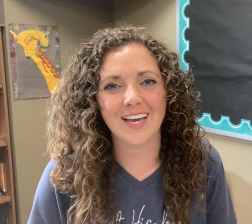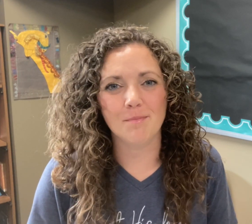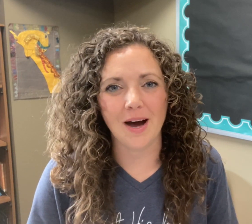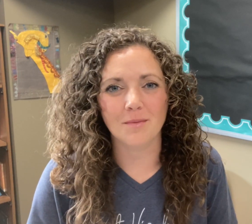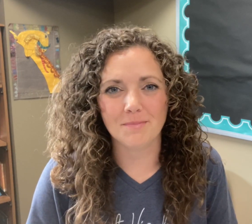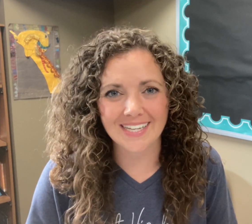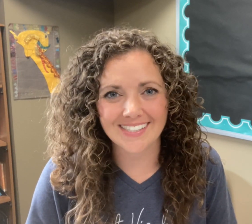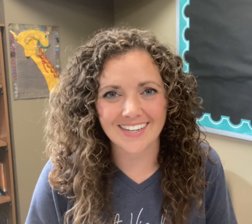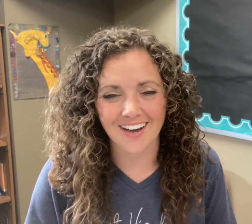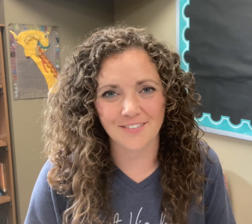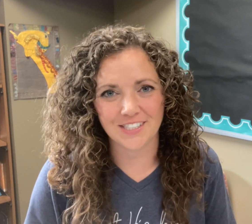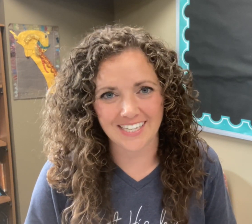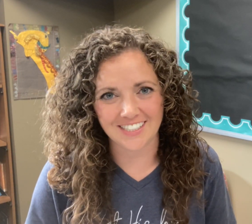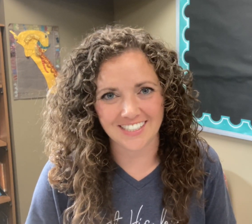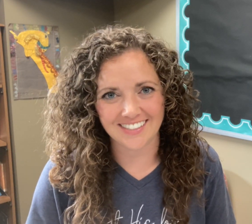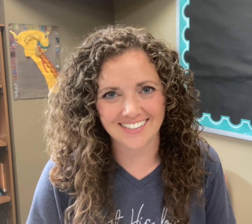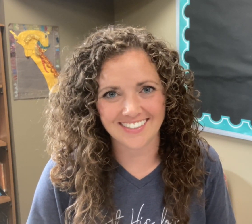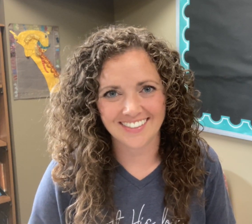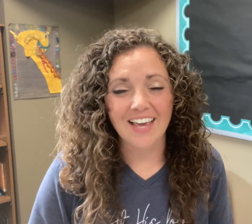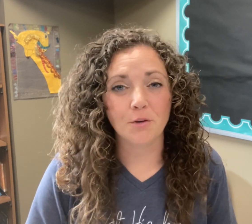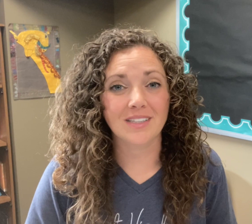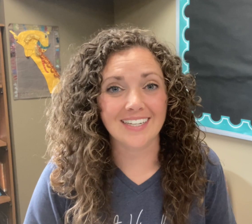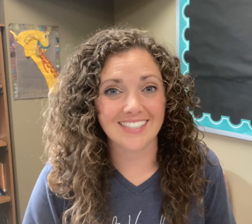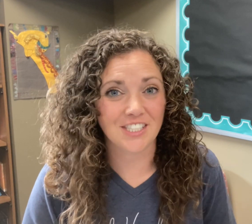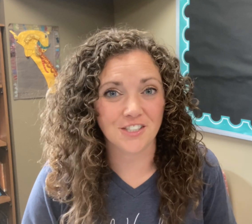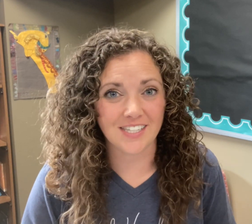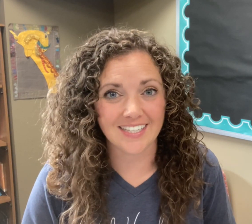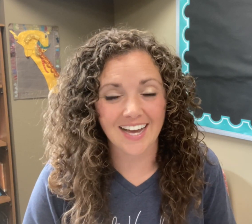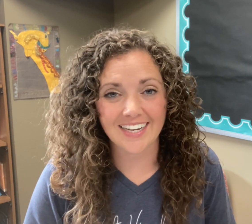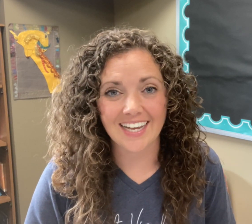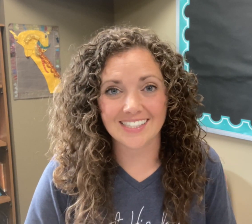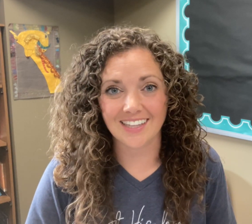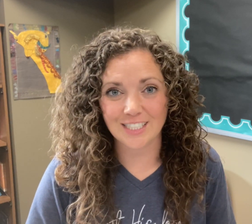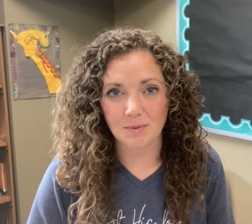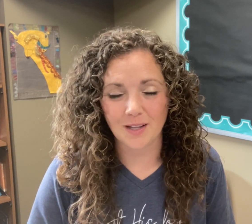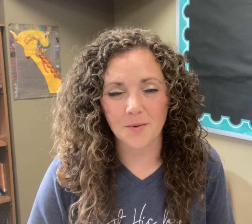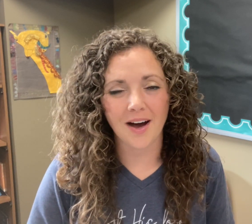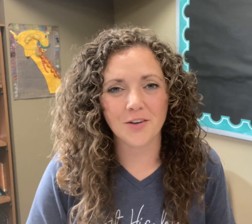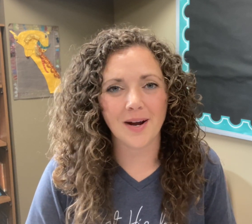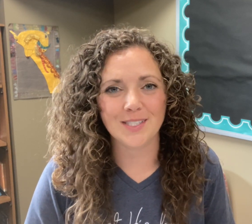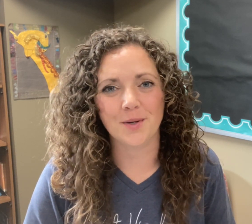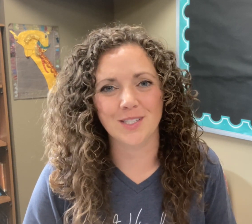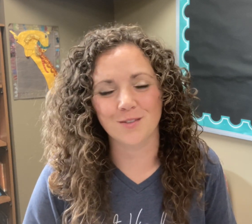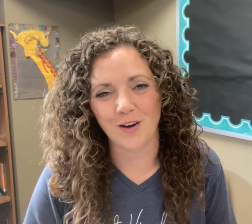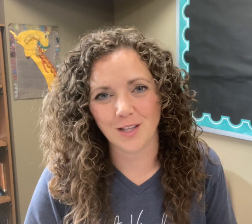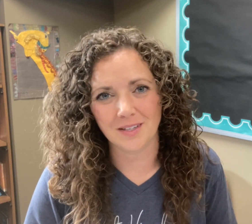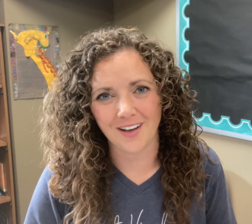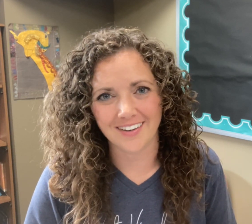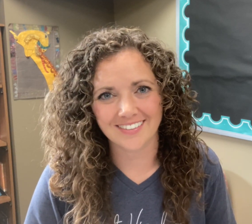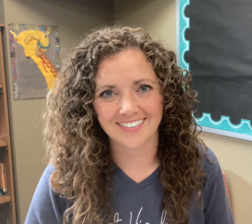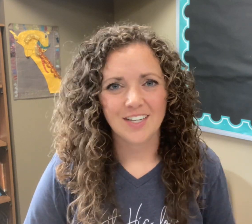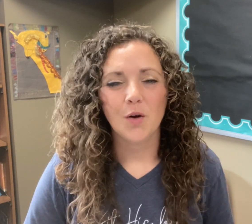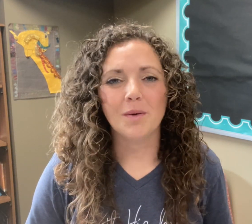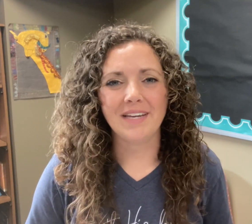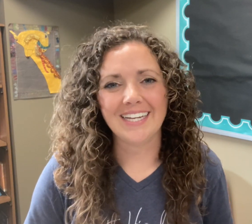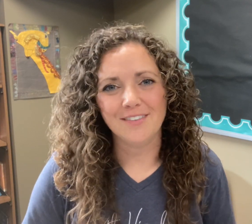about basic conversations. If you would like to get your study guide, it's linked below. Otherwise, you can just follow along. Repeat after